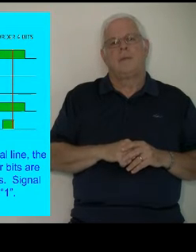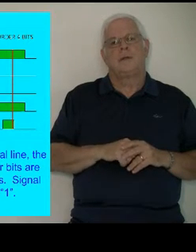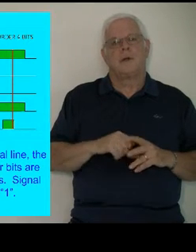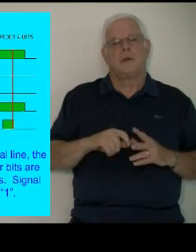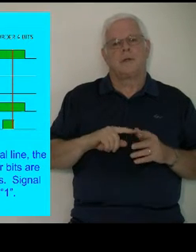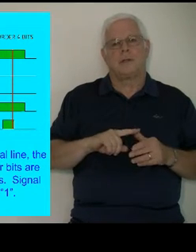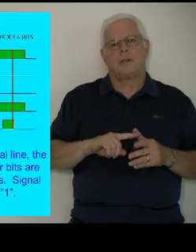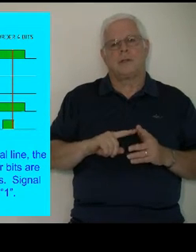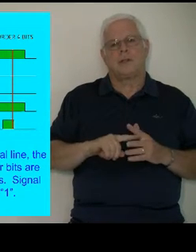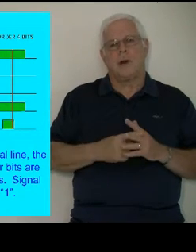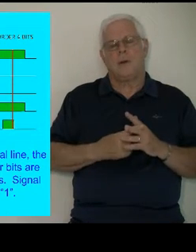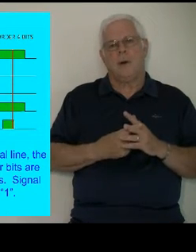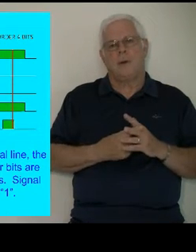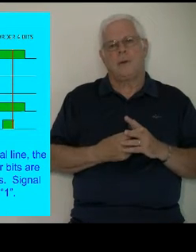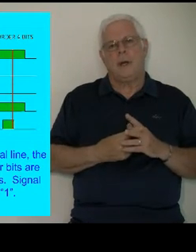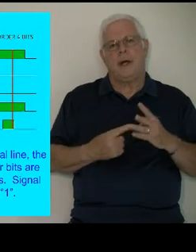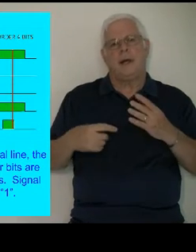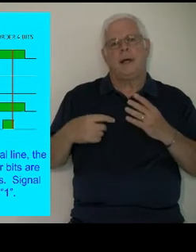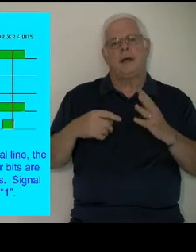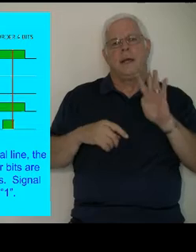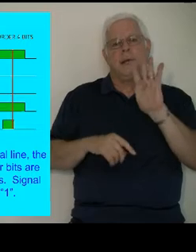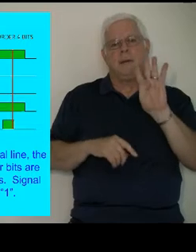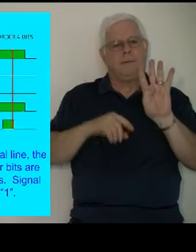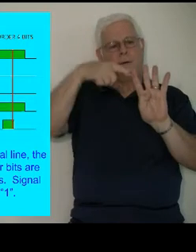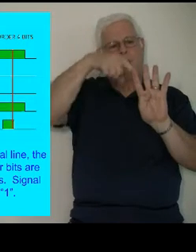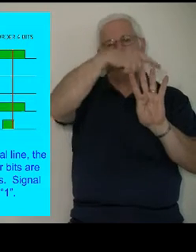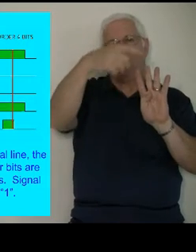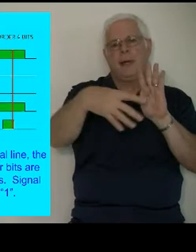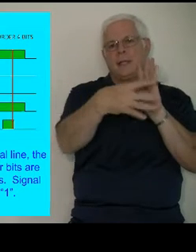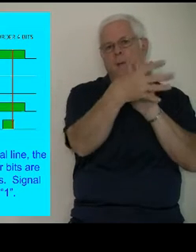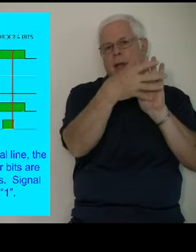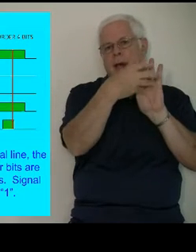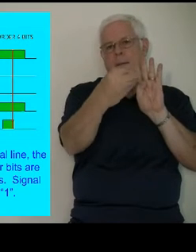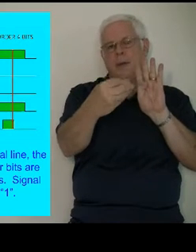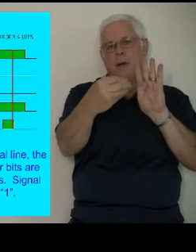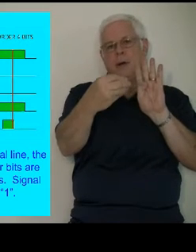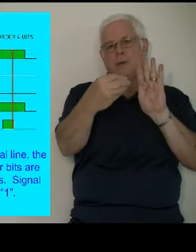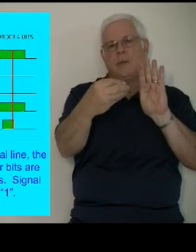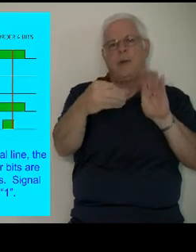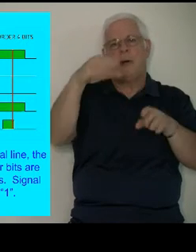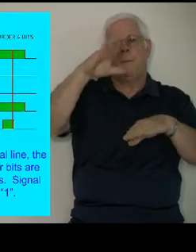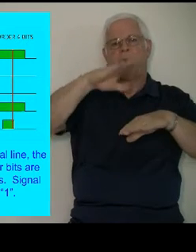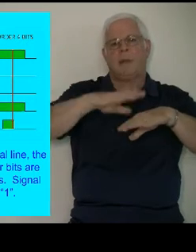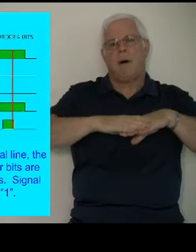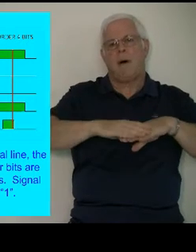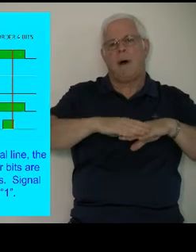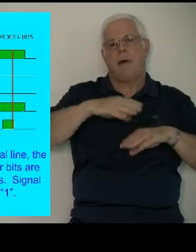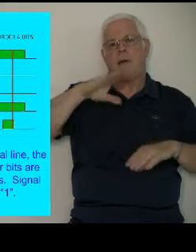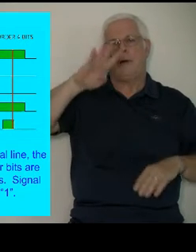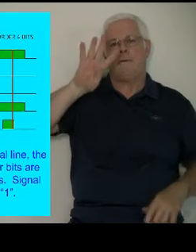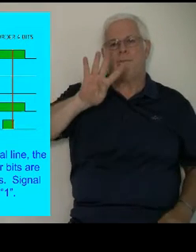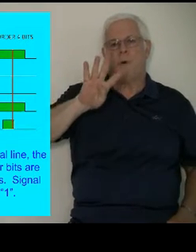So to start with, we take the first 4 bits and we copy those and put them on the 4